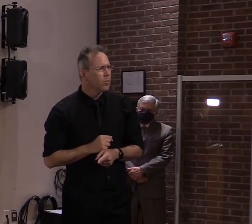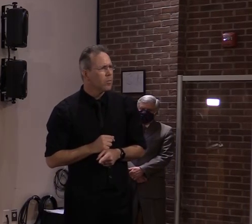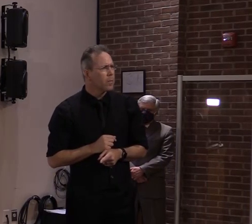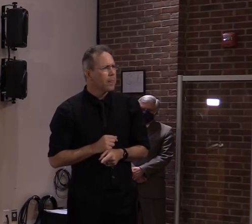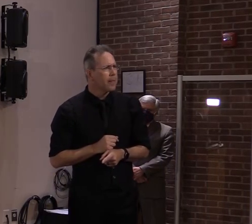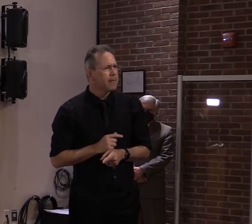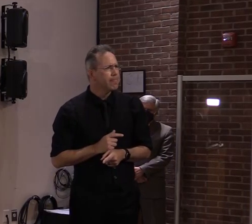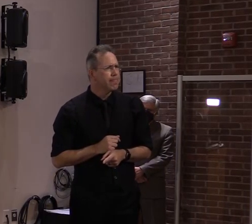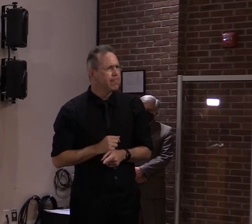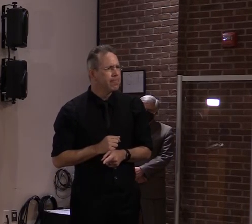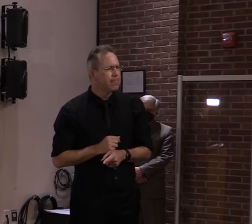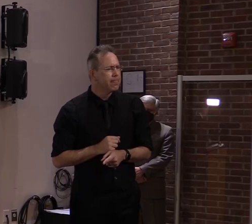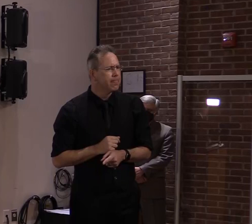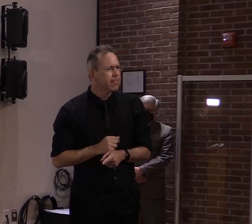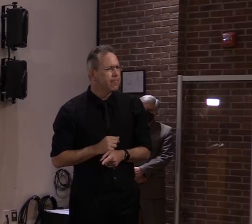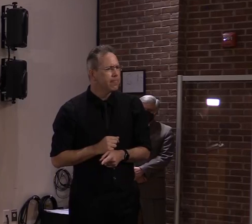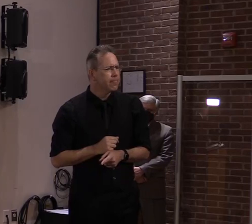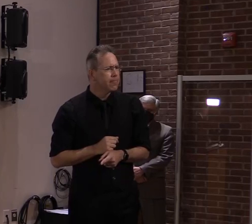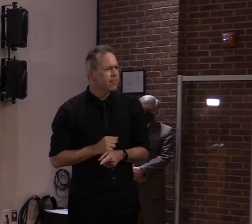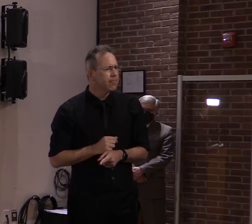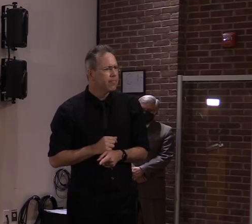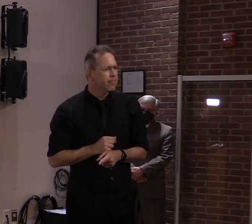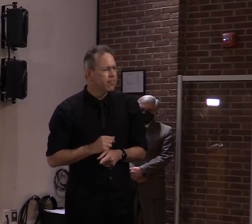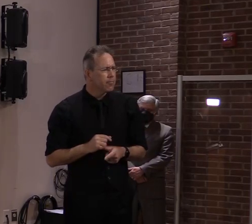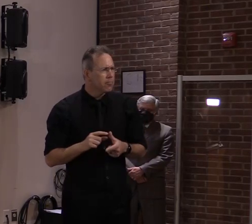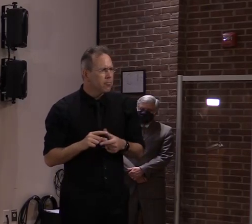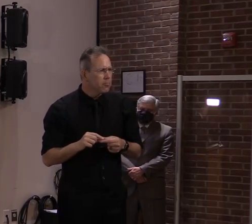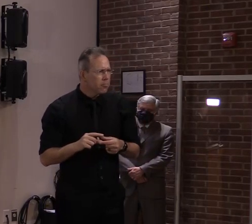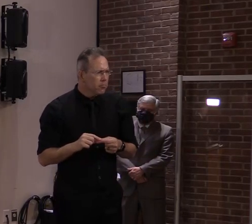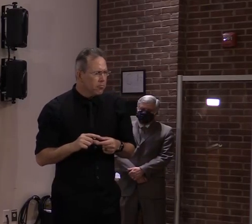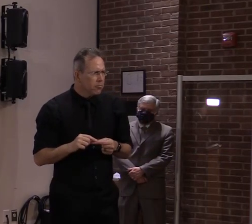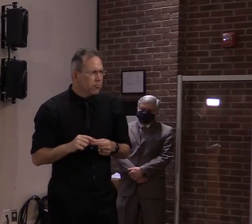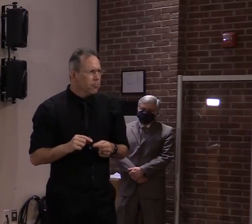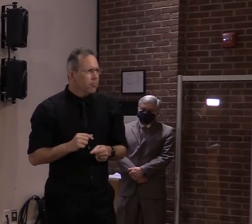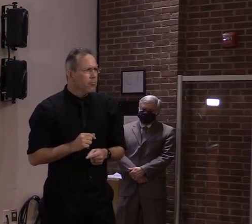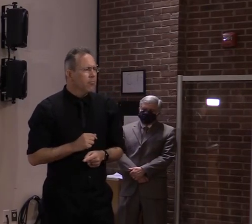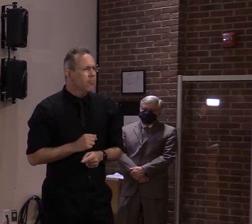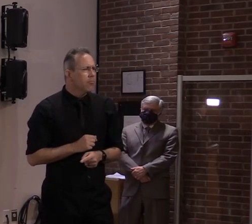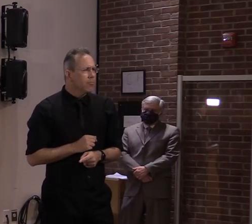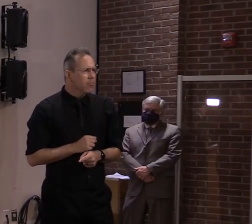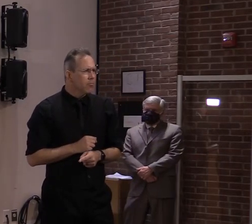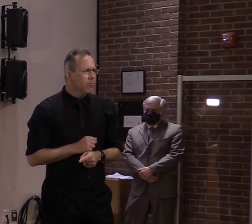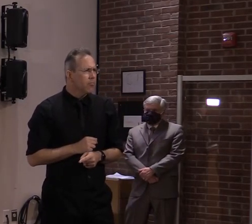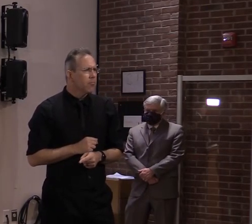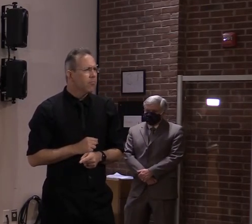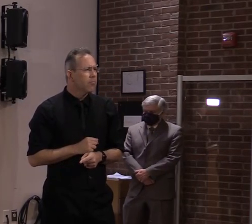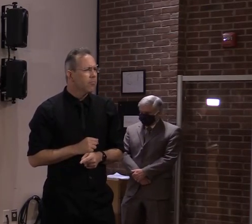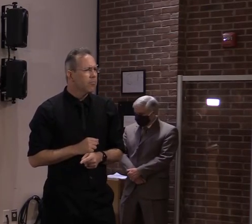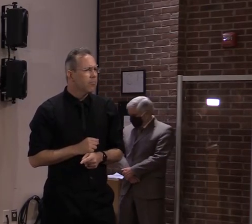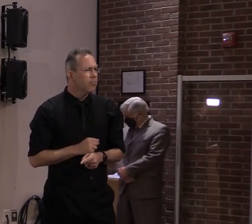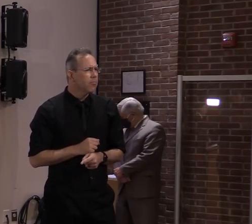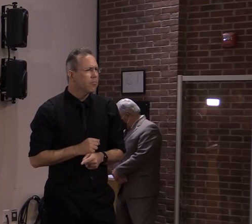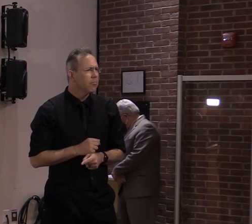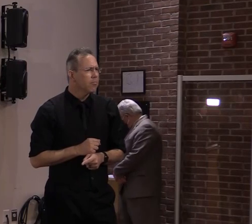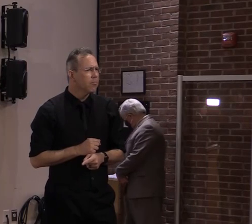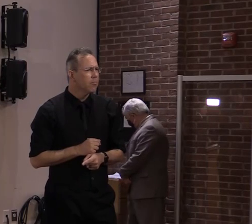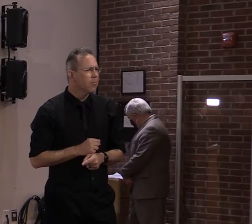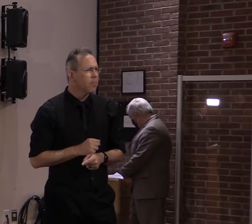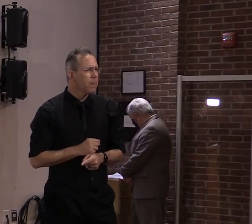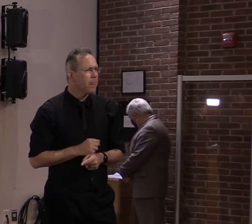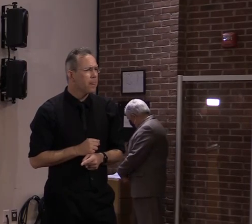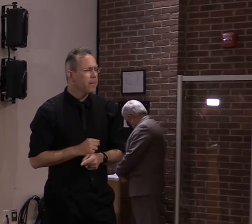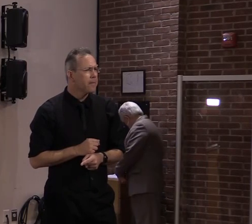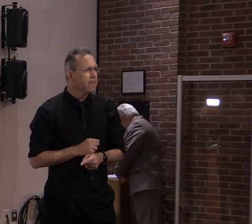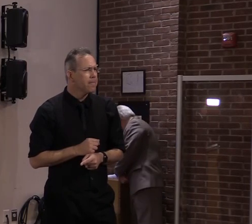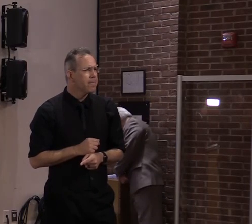IT partners over this robocall scam, as they directed the calls into Vermonters. I